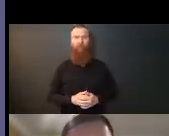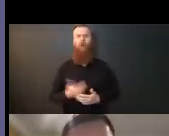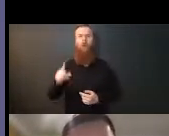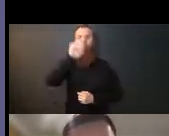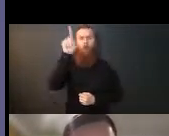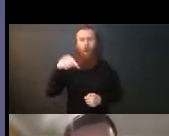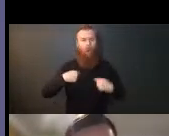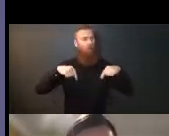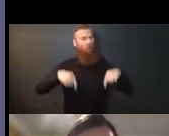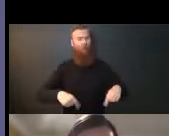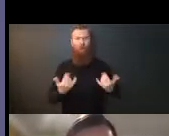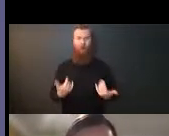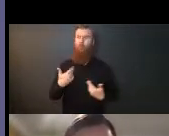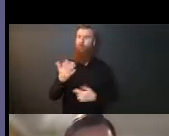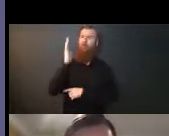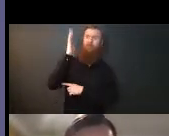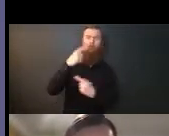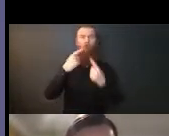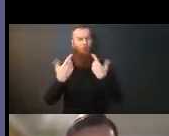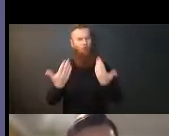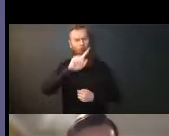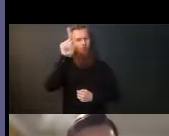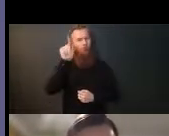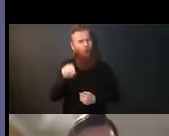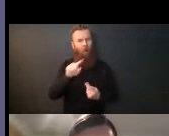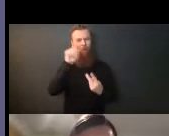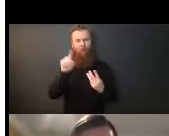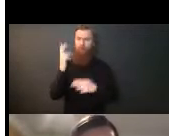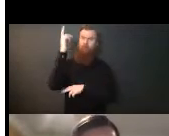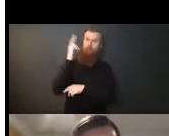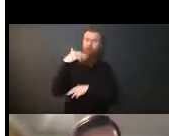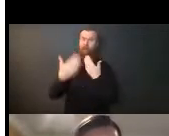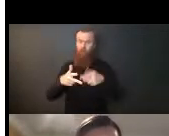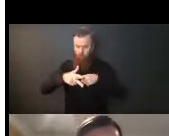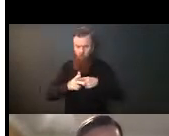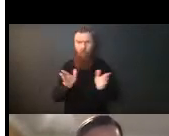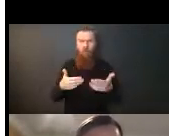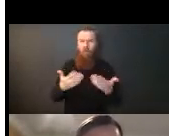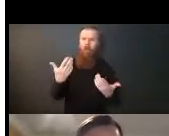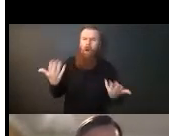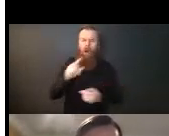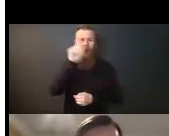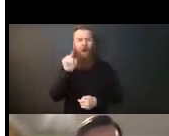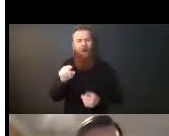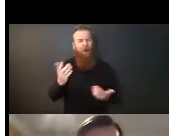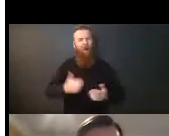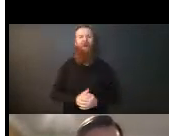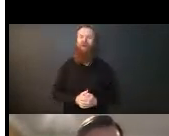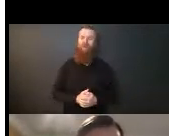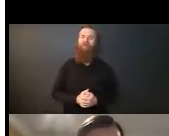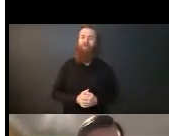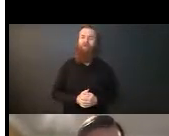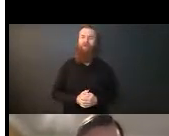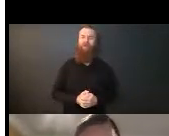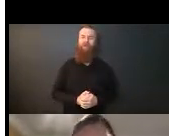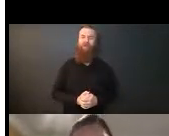this toolkit exist? So just the next slide, please. So the motivation for the toolkit,